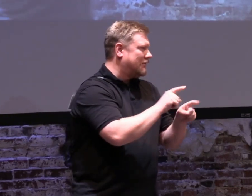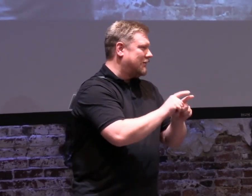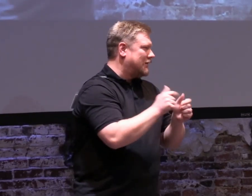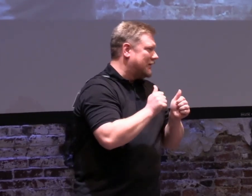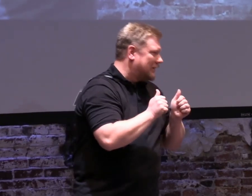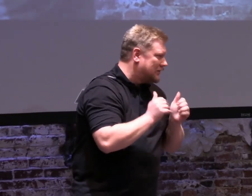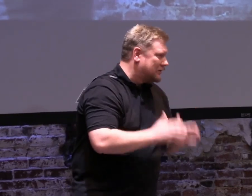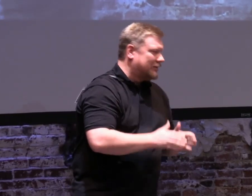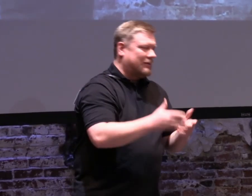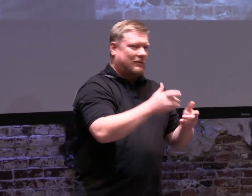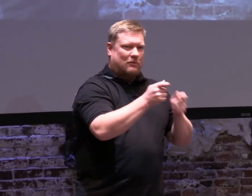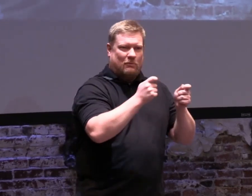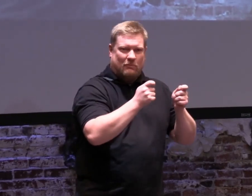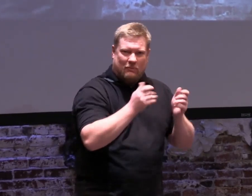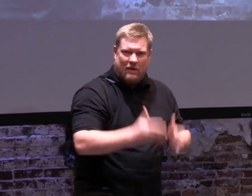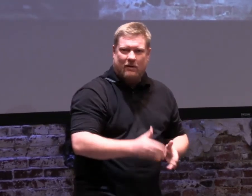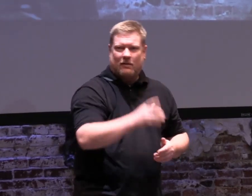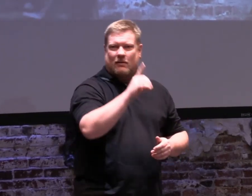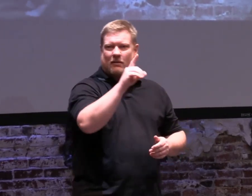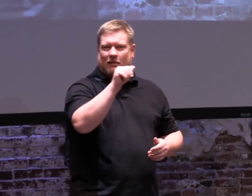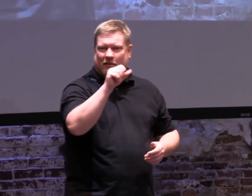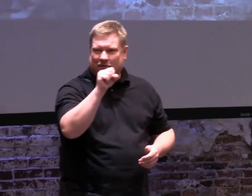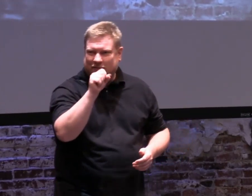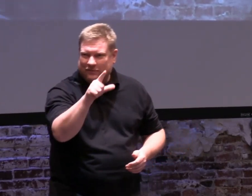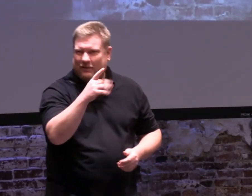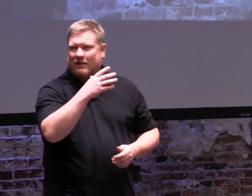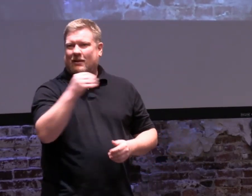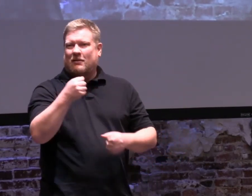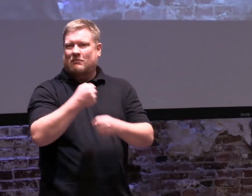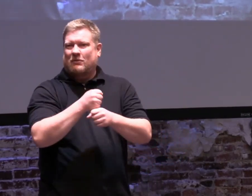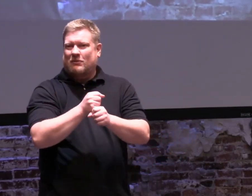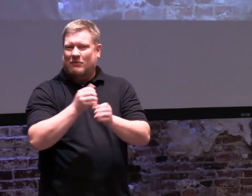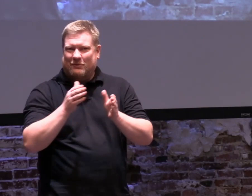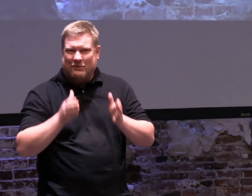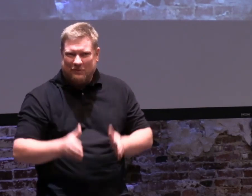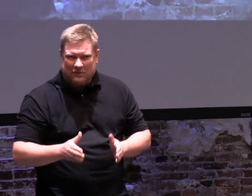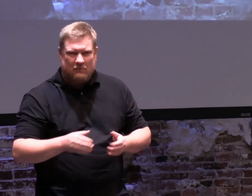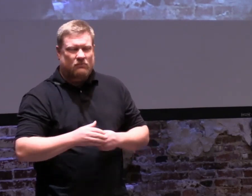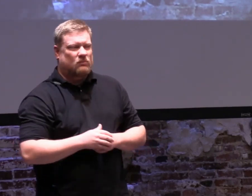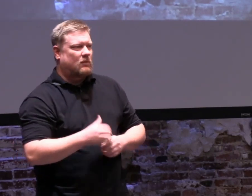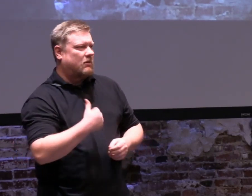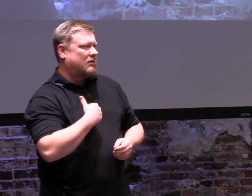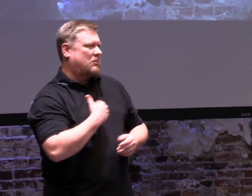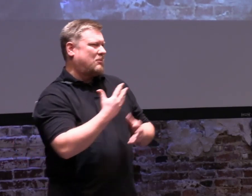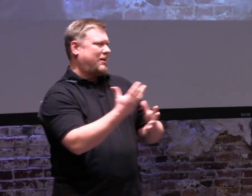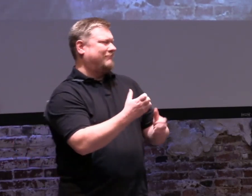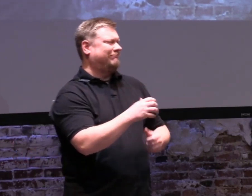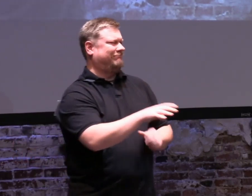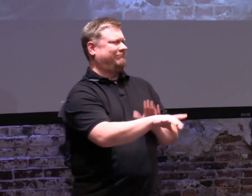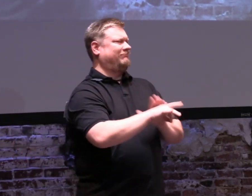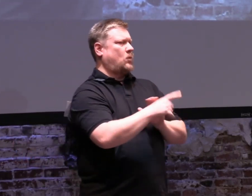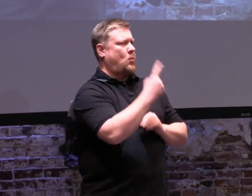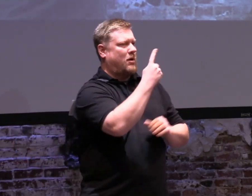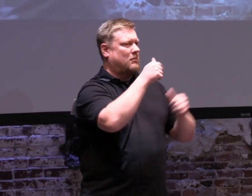I've been involved in theater for well over 18 years in all facets of theater, all sides of production, front of and behind the